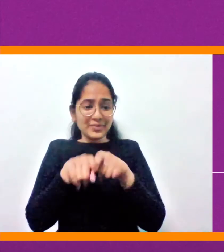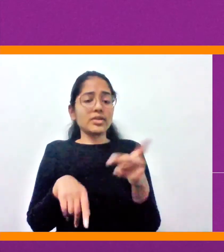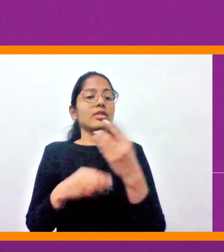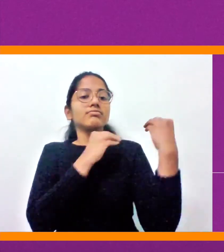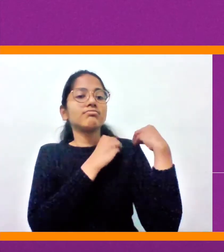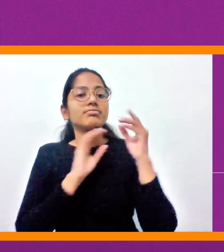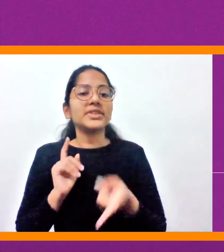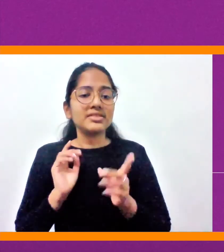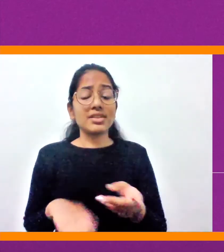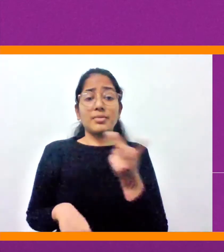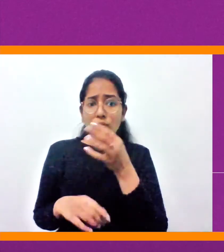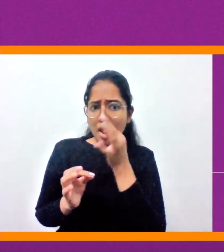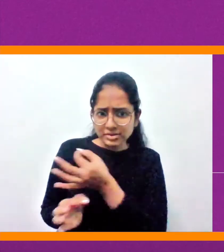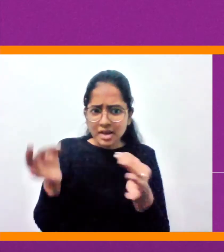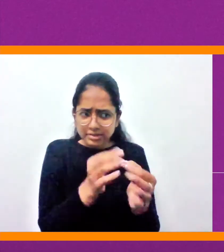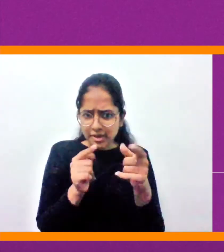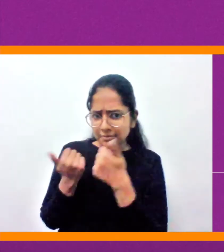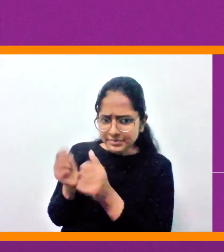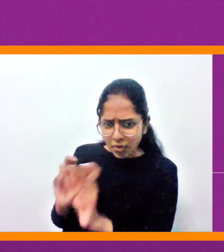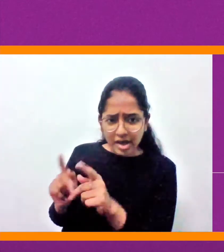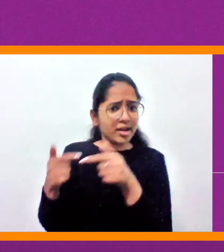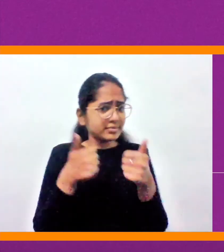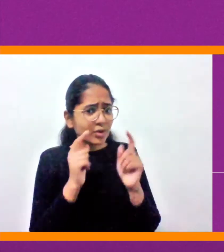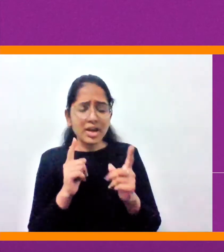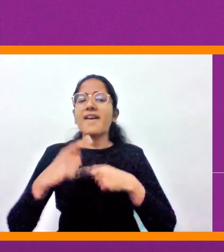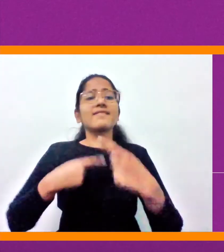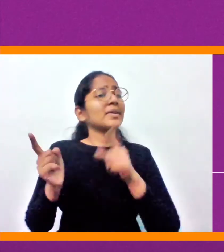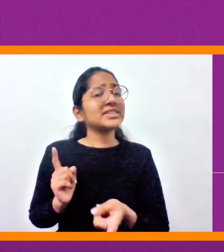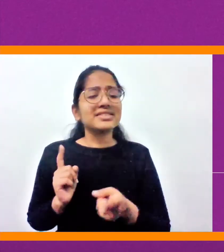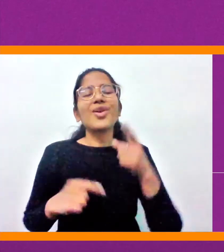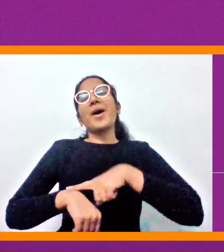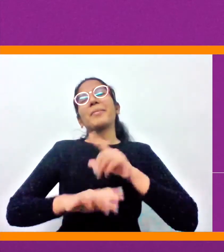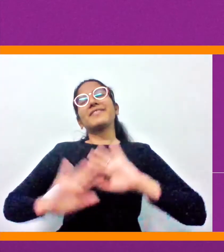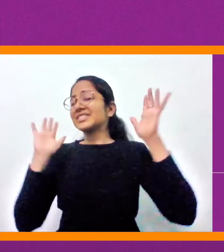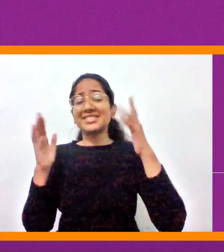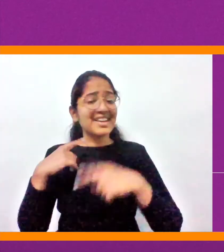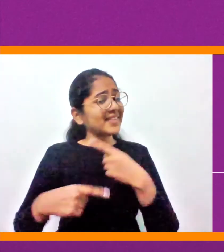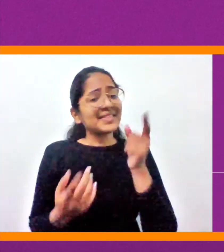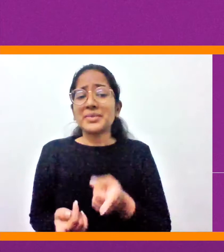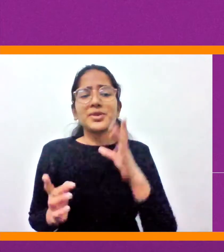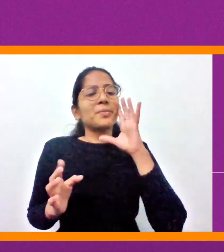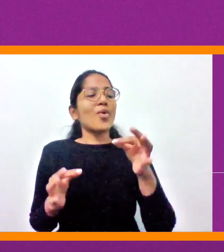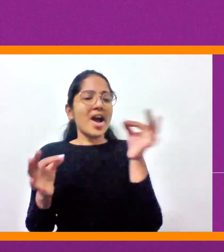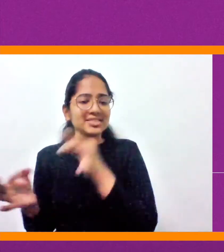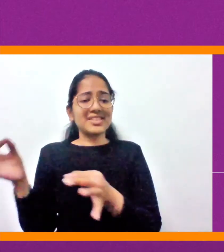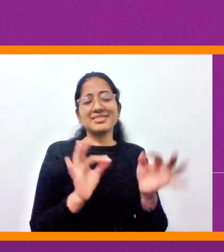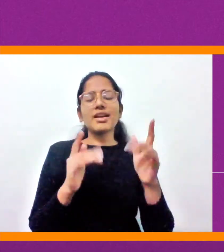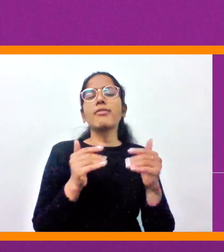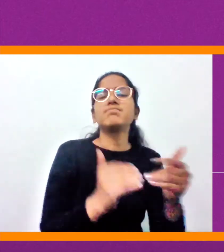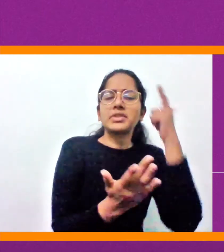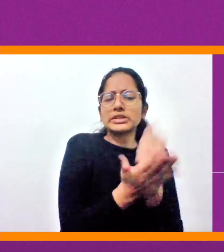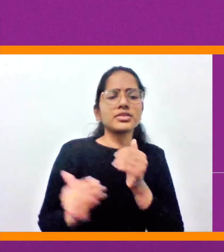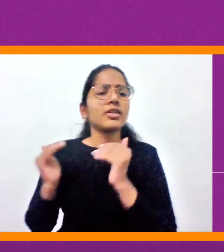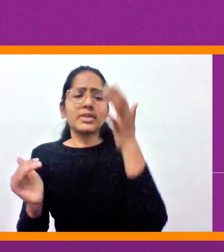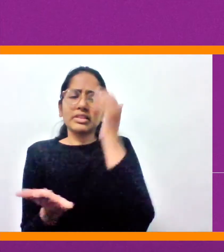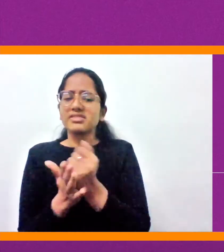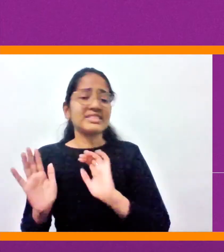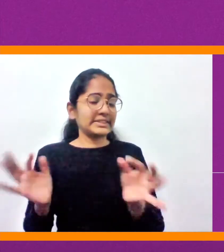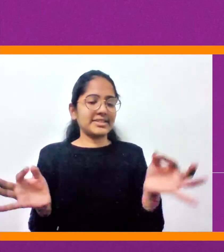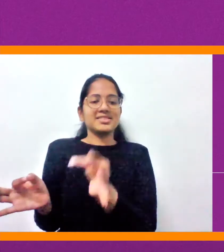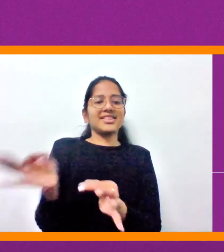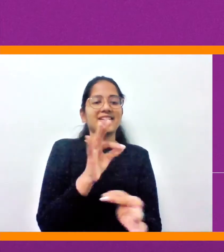affirmative consent was introduced, in which all parties are actively into whatever they're doing and seek the